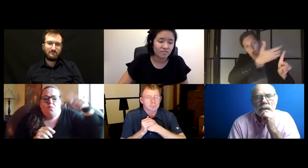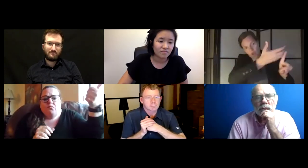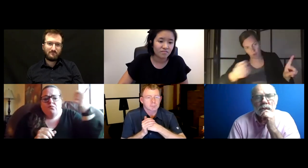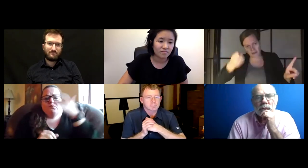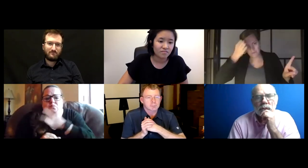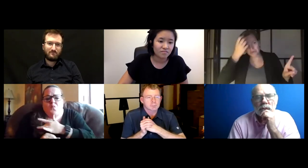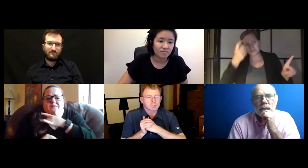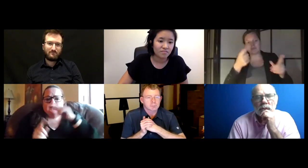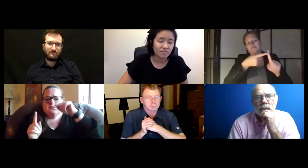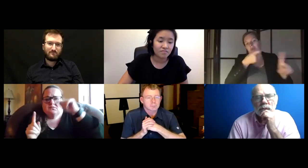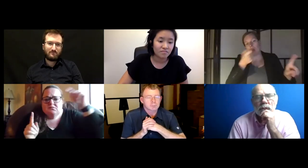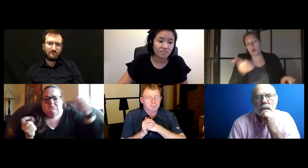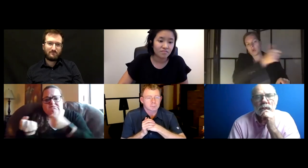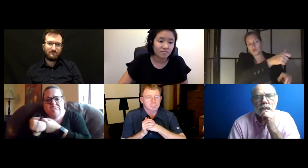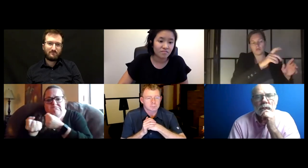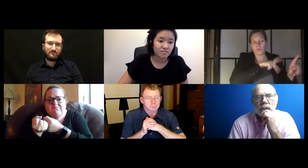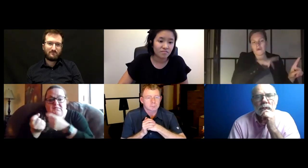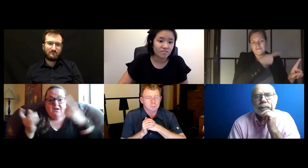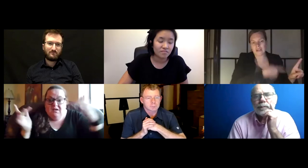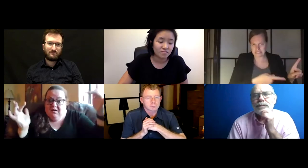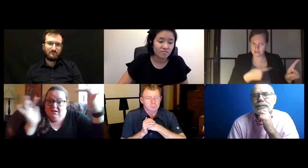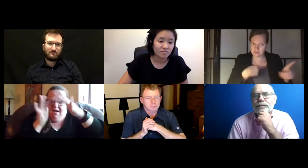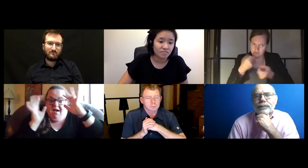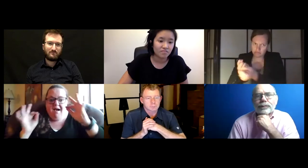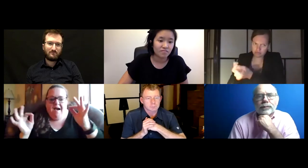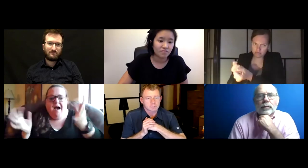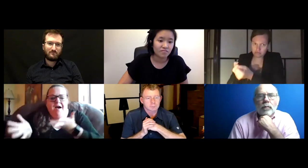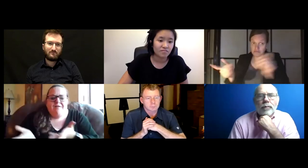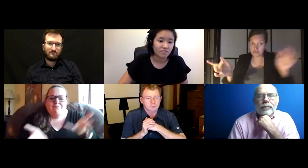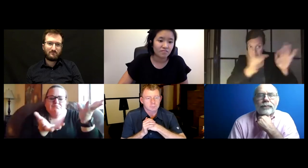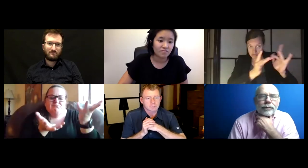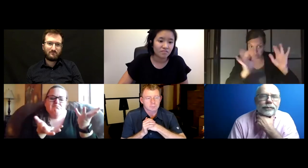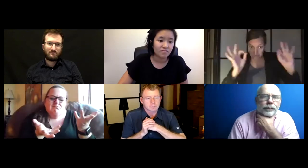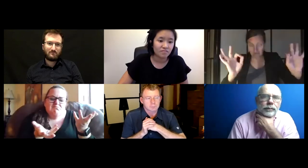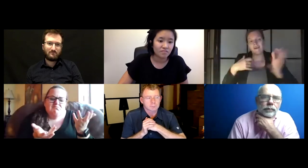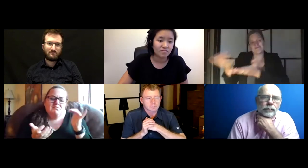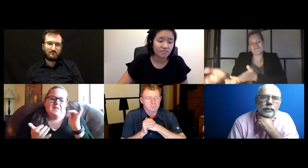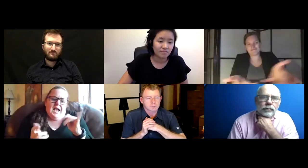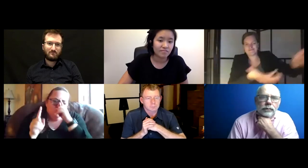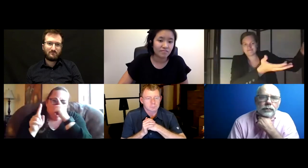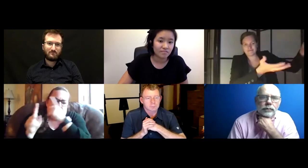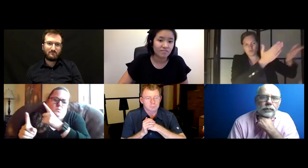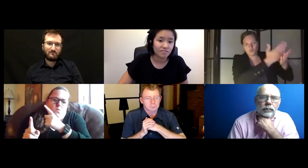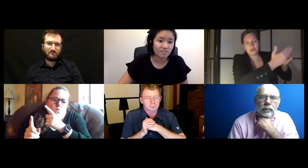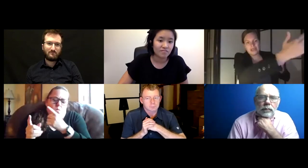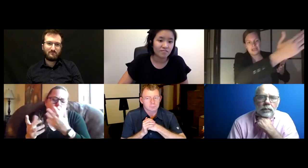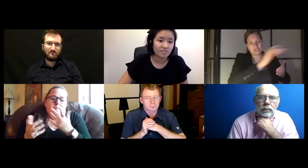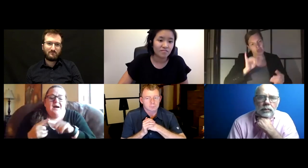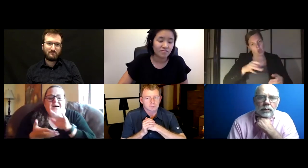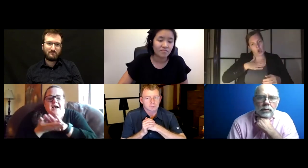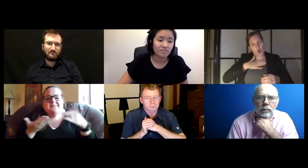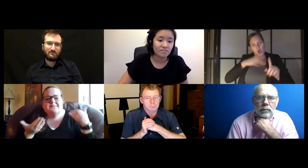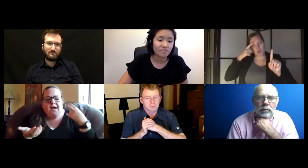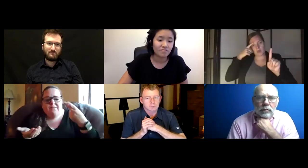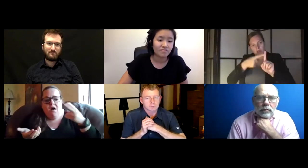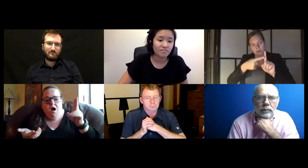and make the transition much easier going to a different agency. and make that introduction. I think that would be the